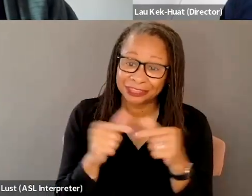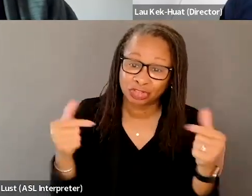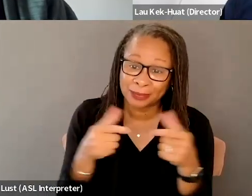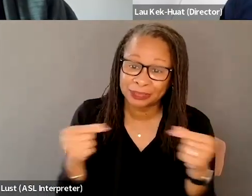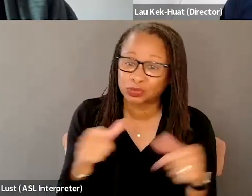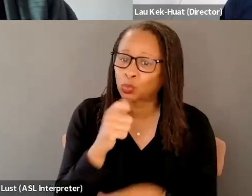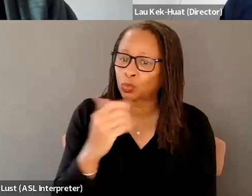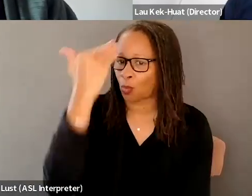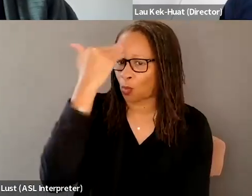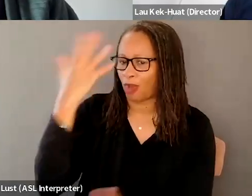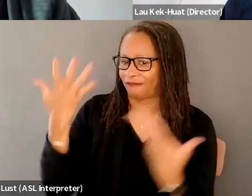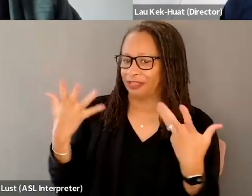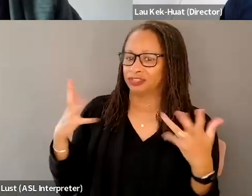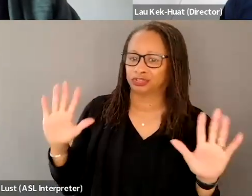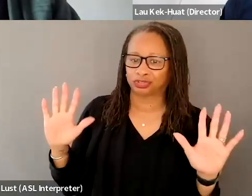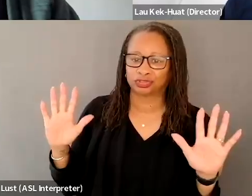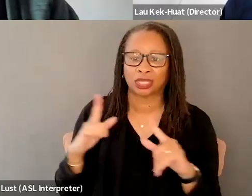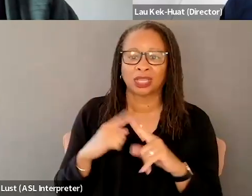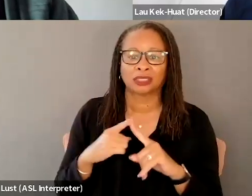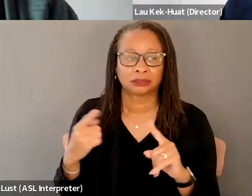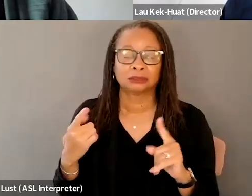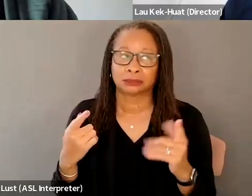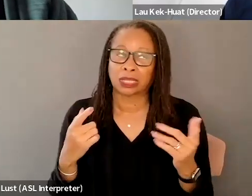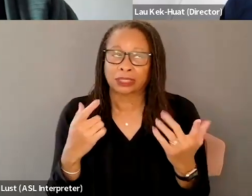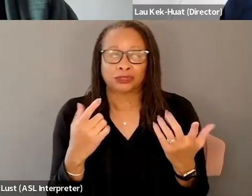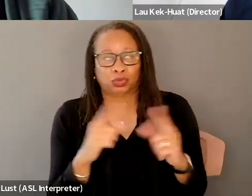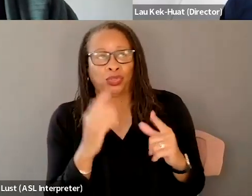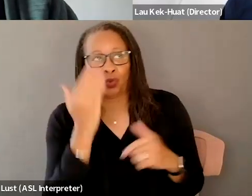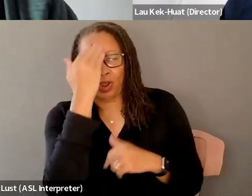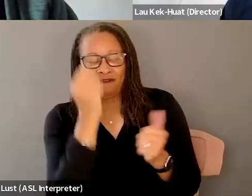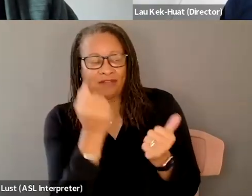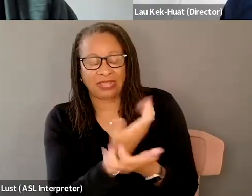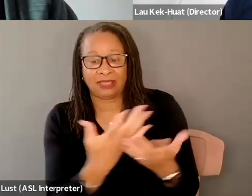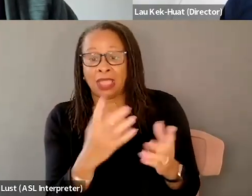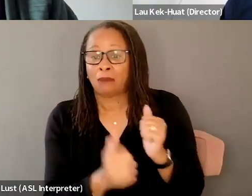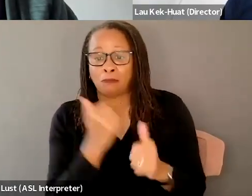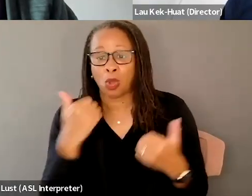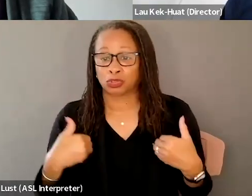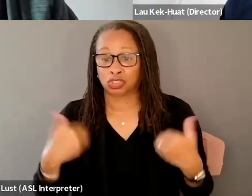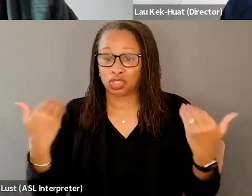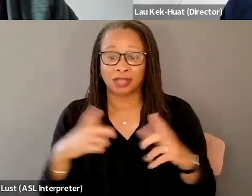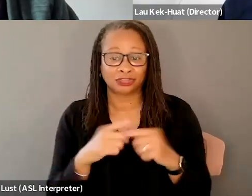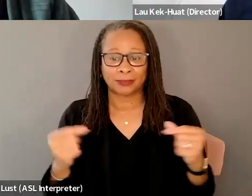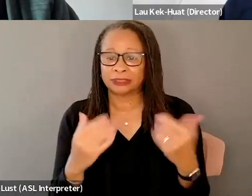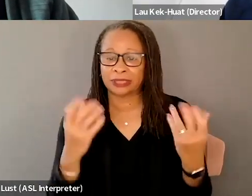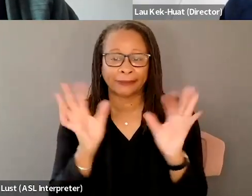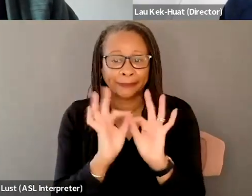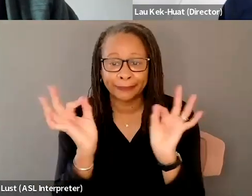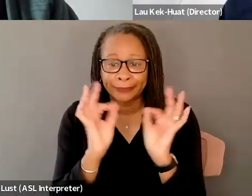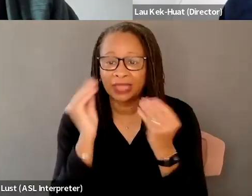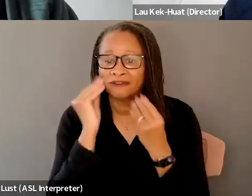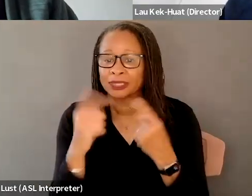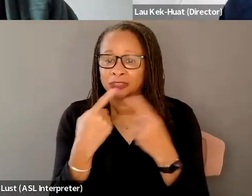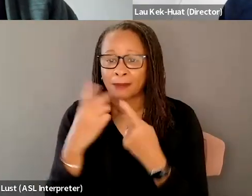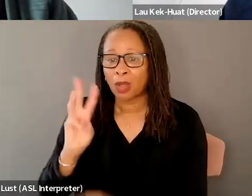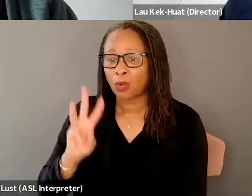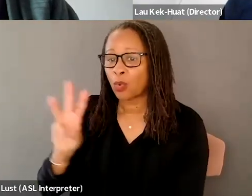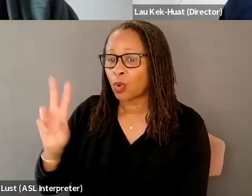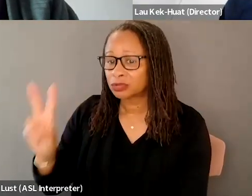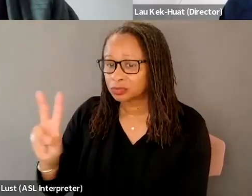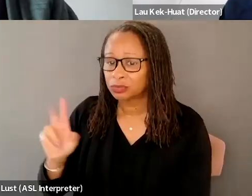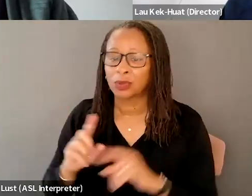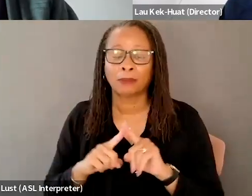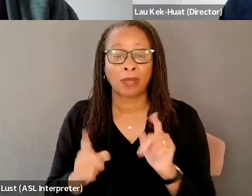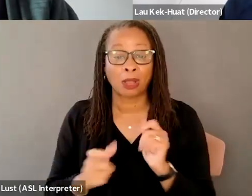are aware, to the extent they're aware of anything, because most young Japanese know very little about World War II. But those who are aware of